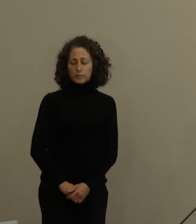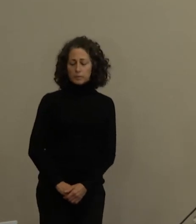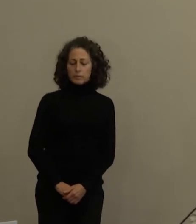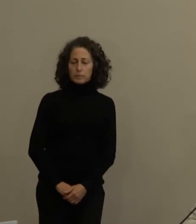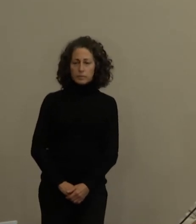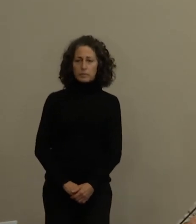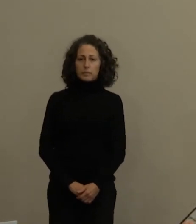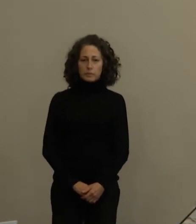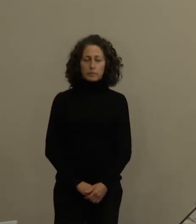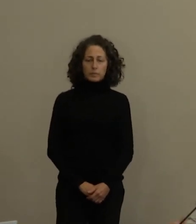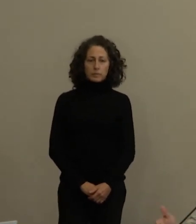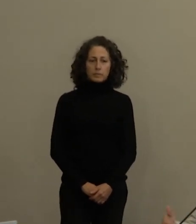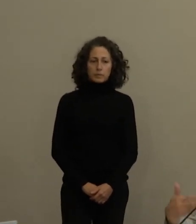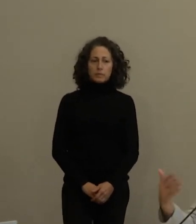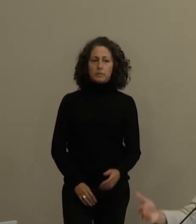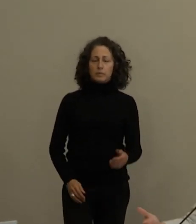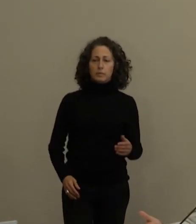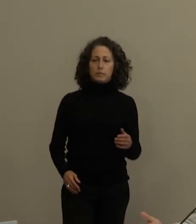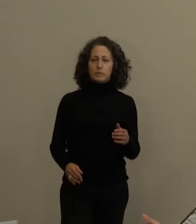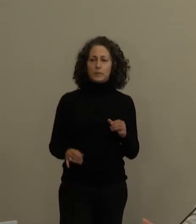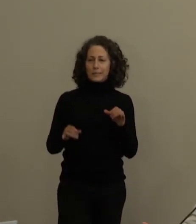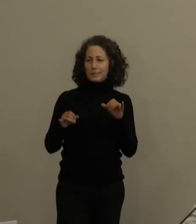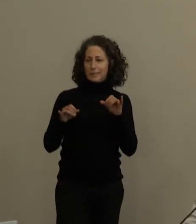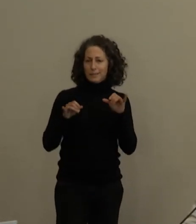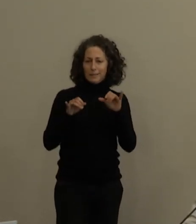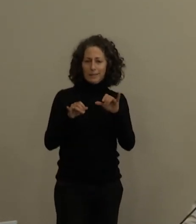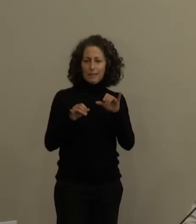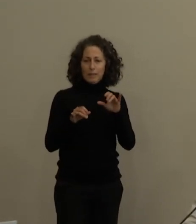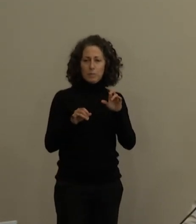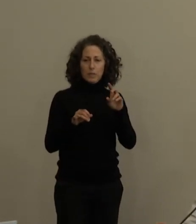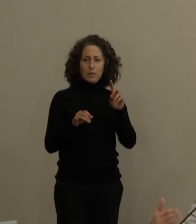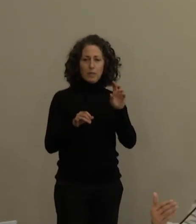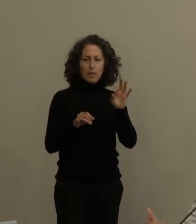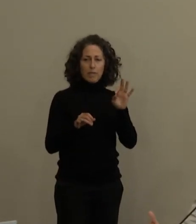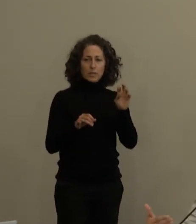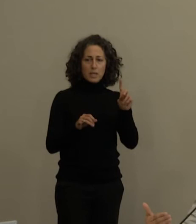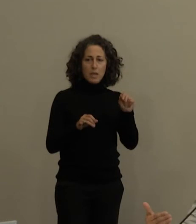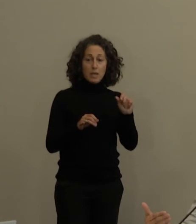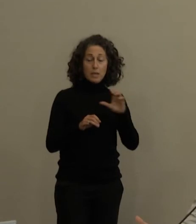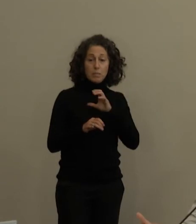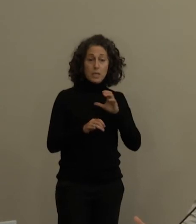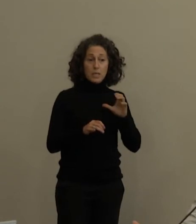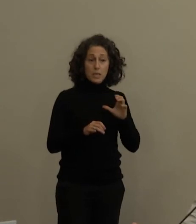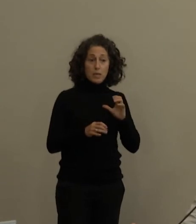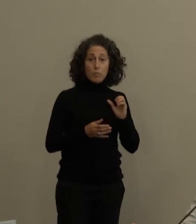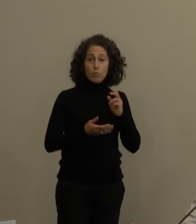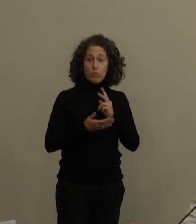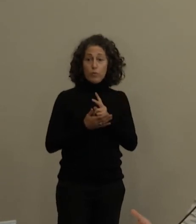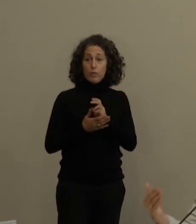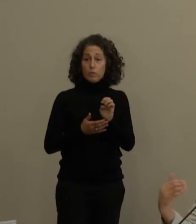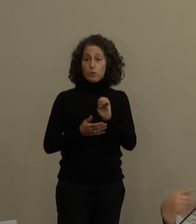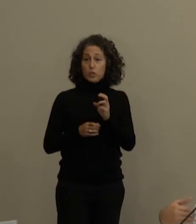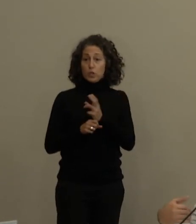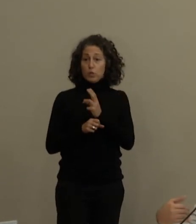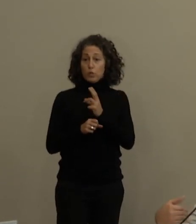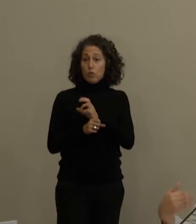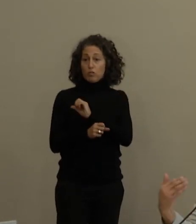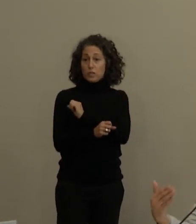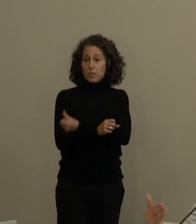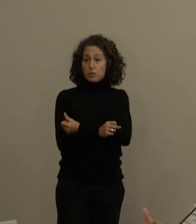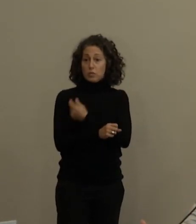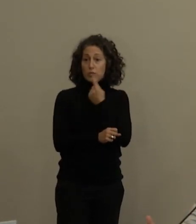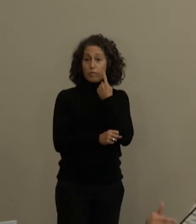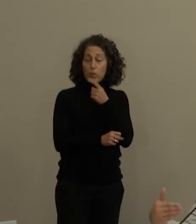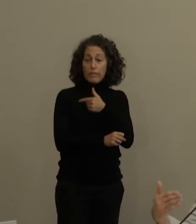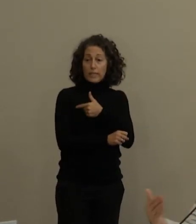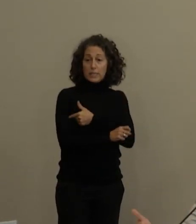Yeah, we expect the same FDA committee that approved the emergency use authorization for the Pfizer vaccine